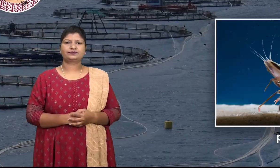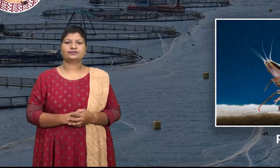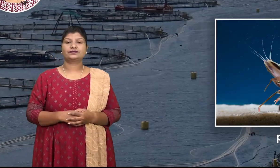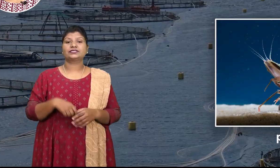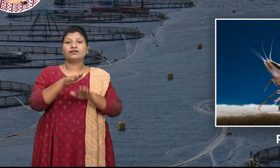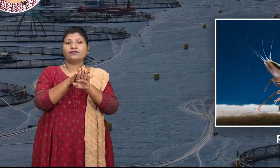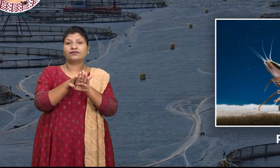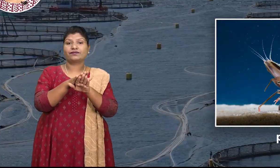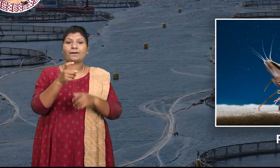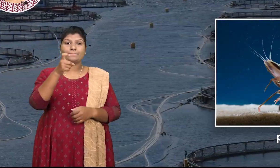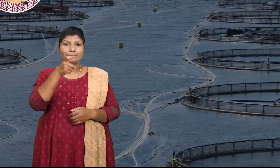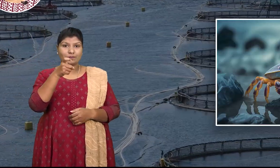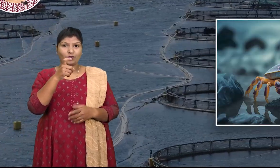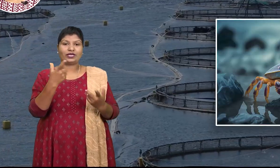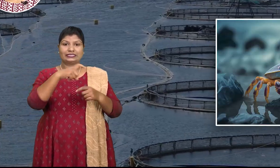prawns,